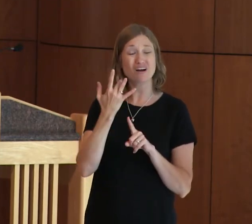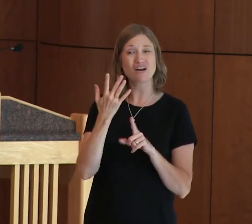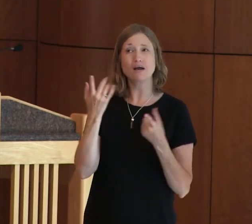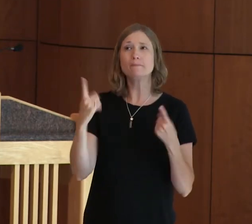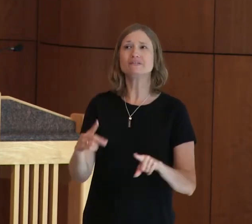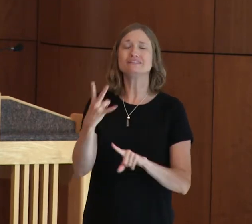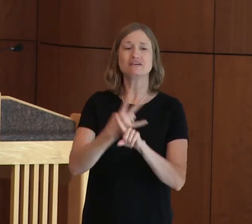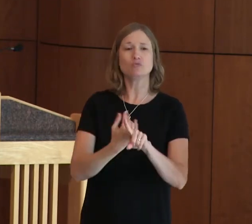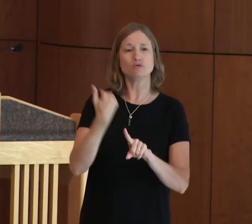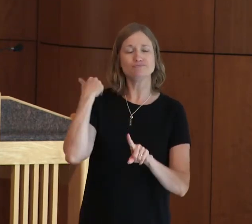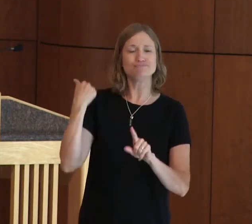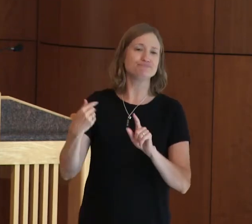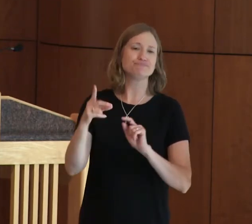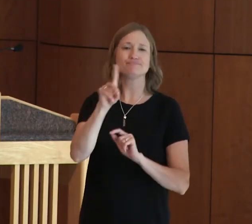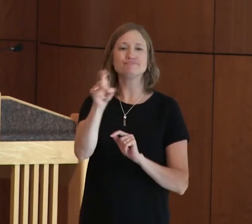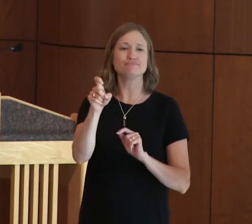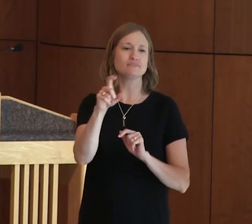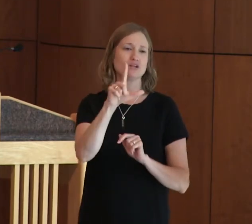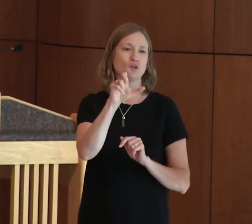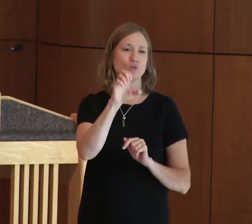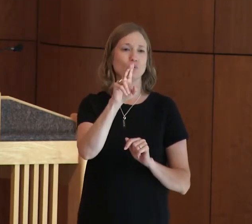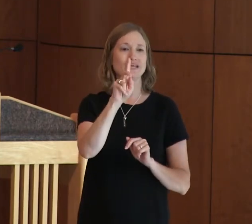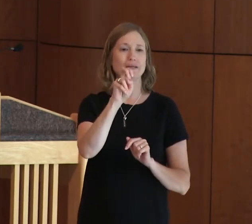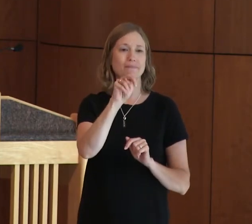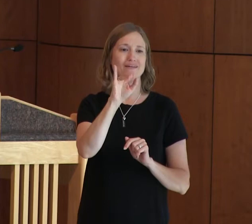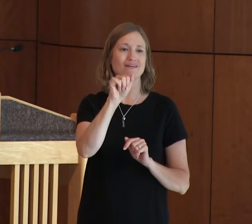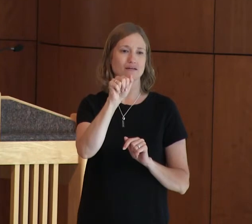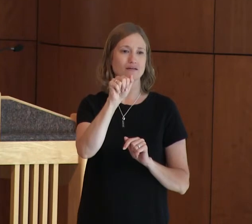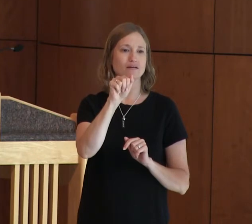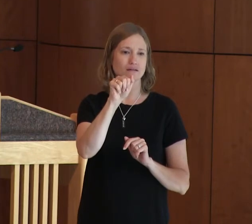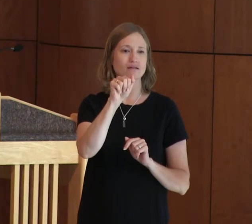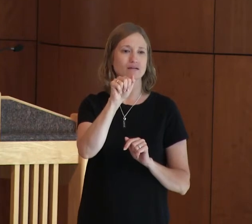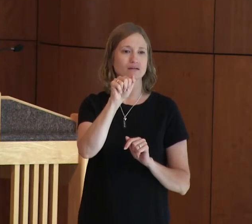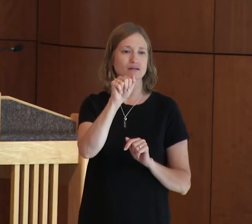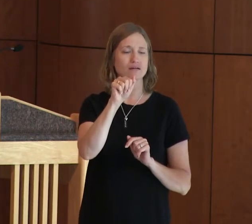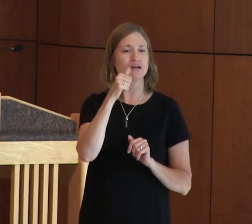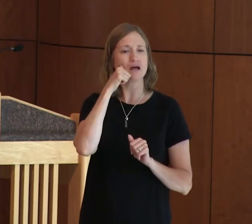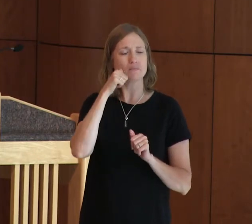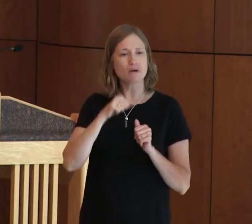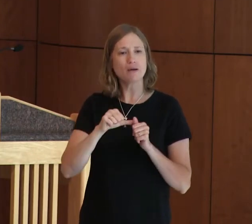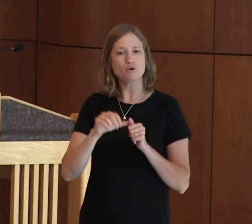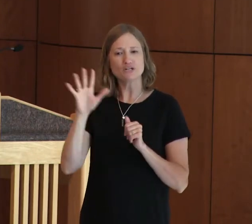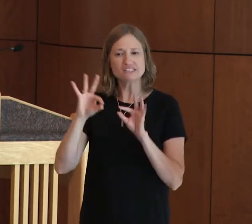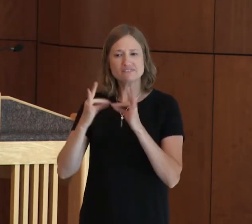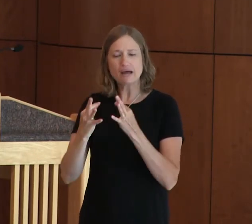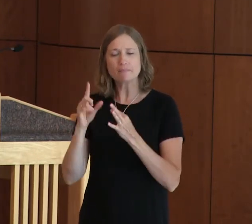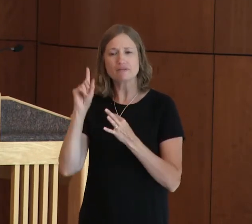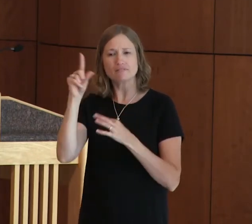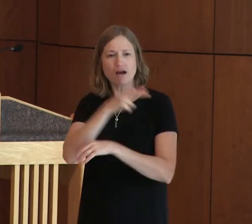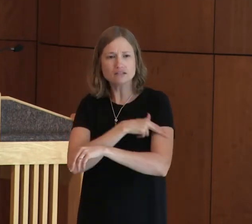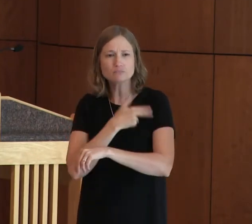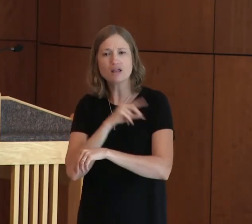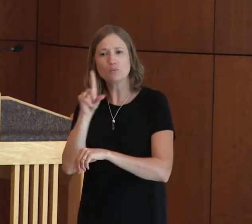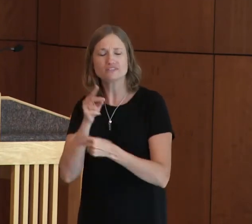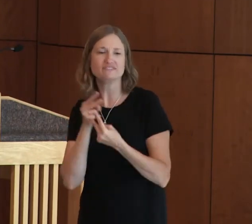ago, he was diagnosed with leukemia. And I remember visiting him and his family in the hospital right after